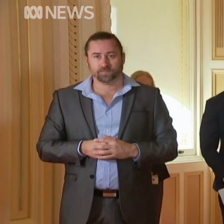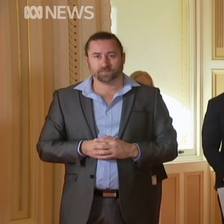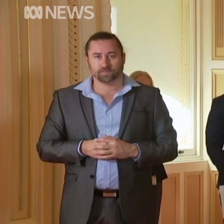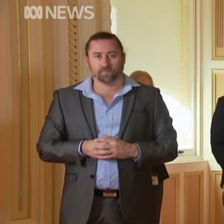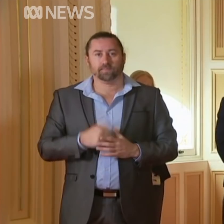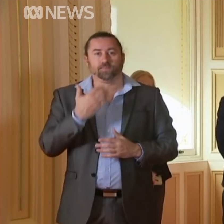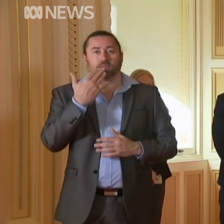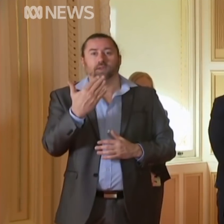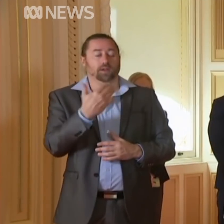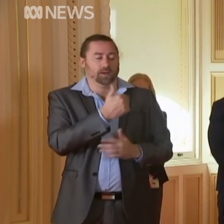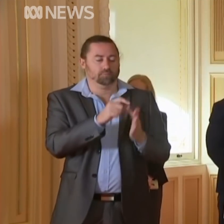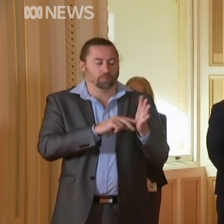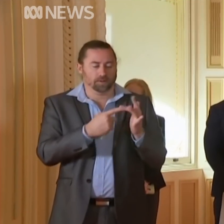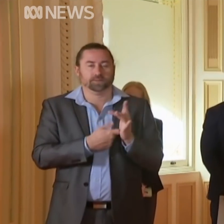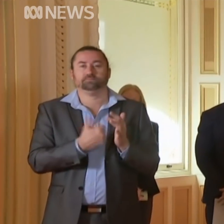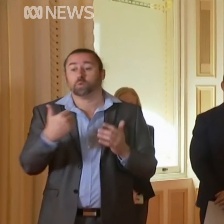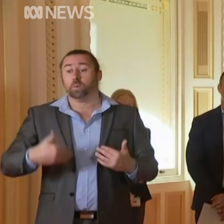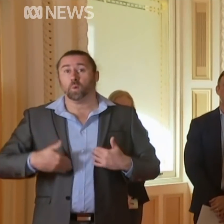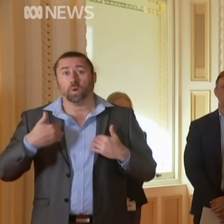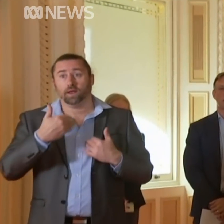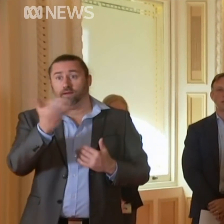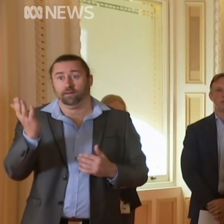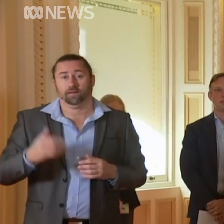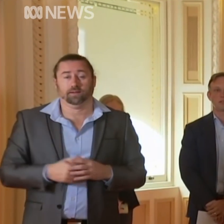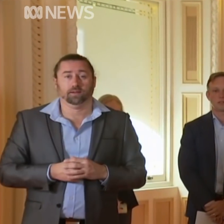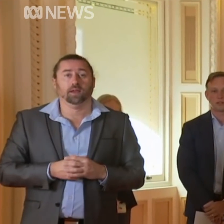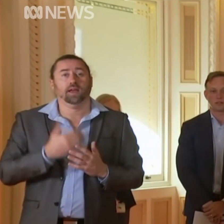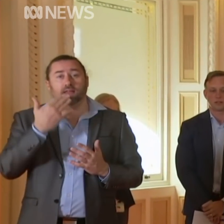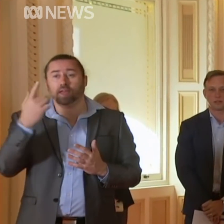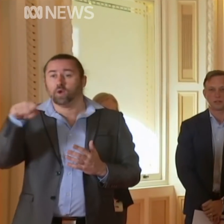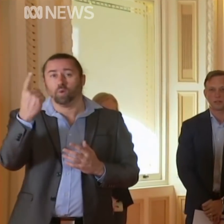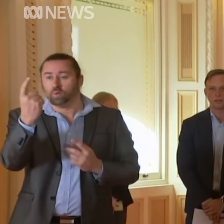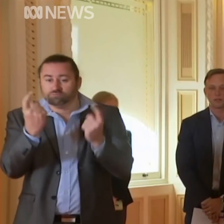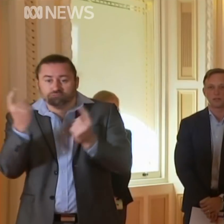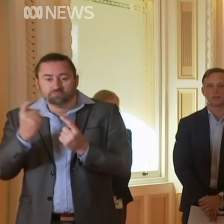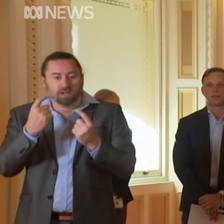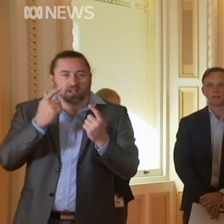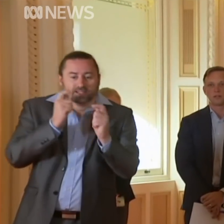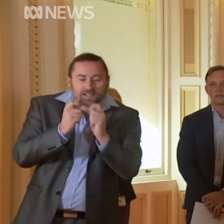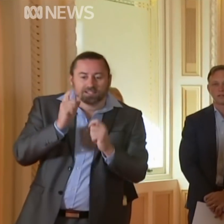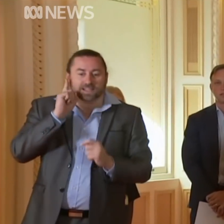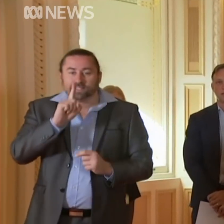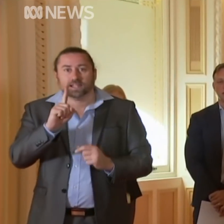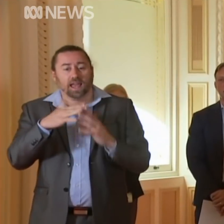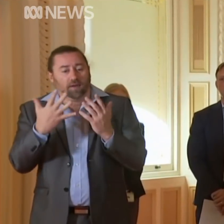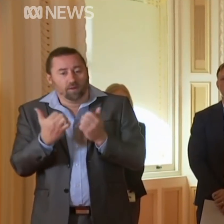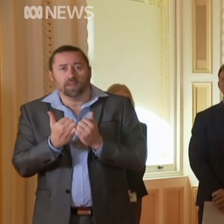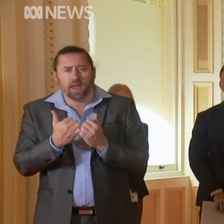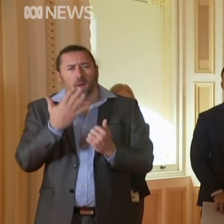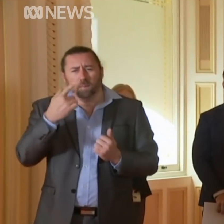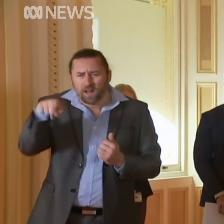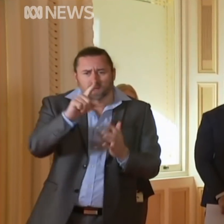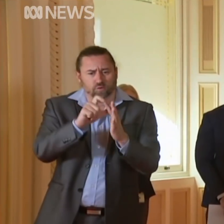Thanks, Premier. Good morning, everyone. Can I thank everyone for coming forward to be tested and encourage everyone to do that needs to be